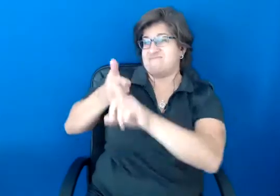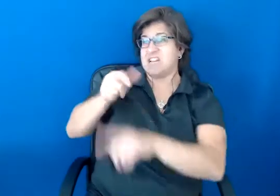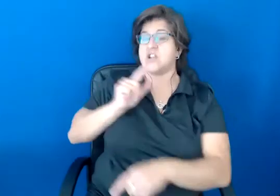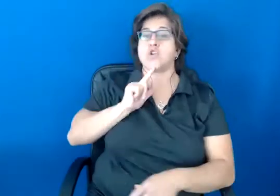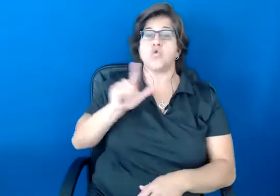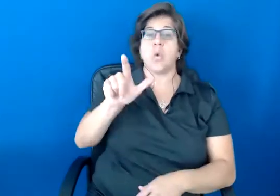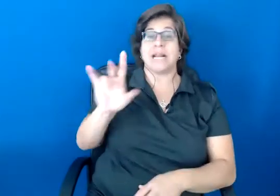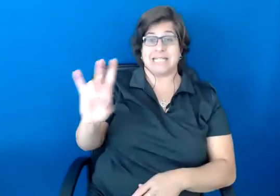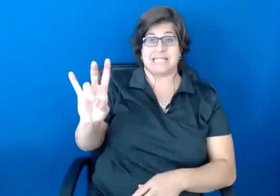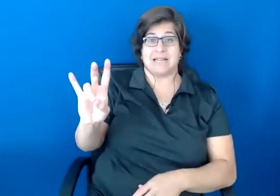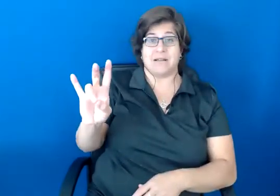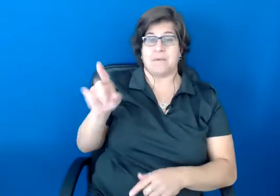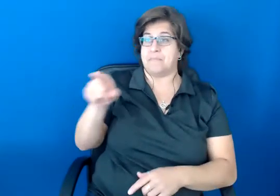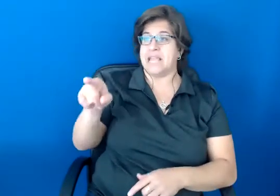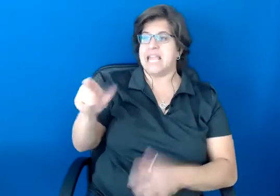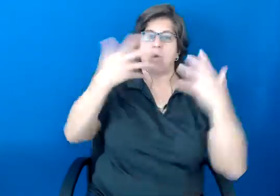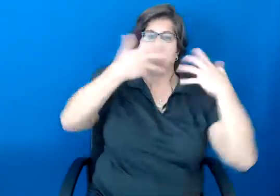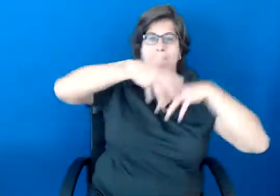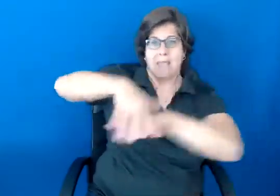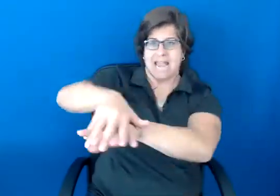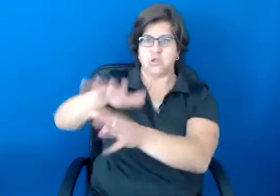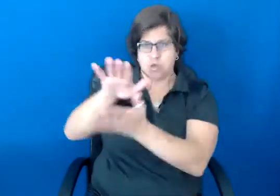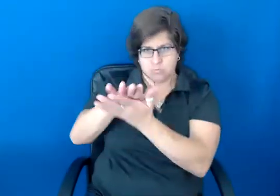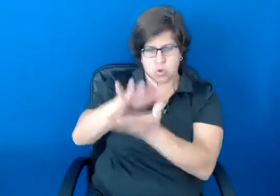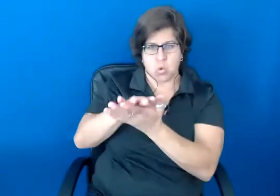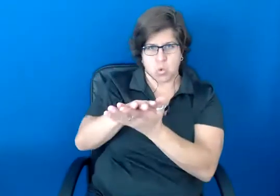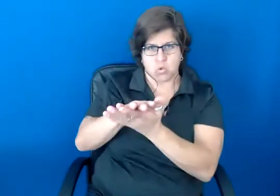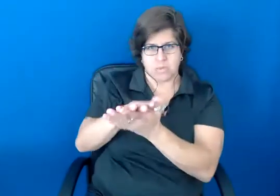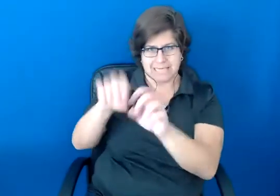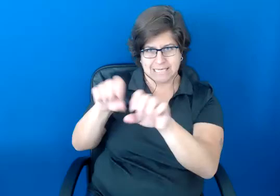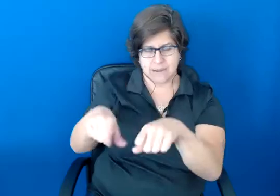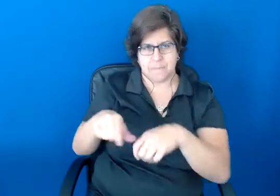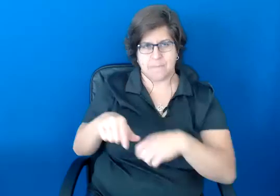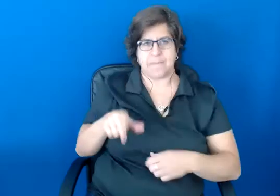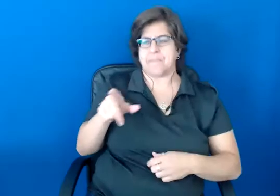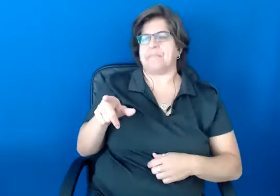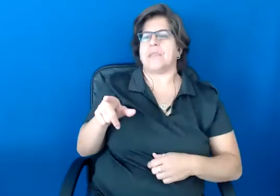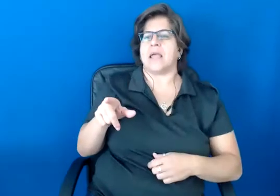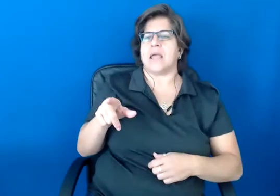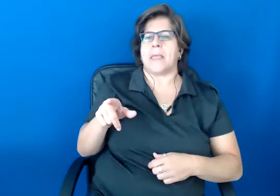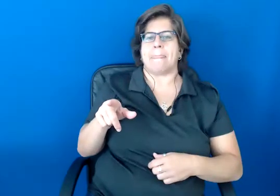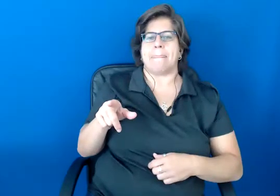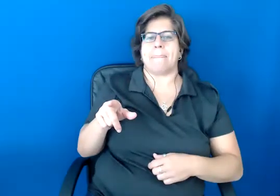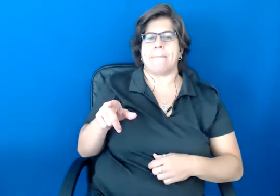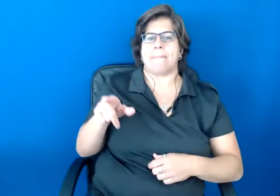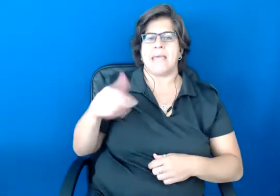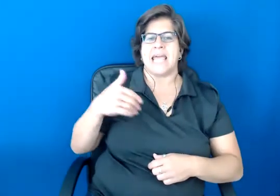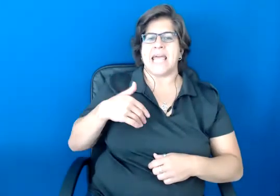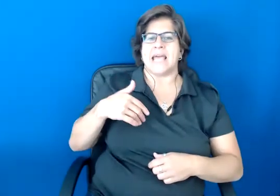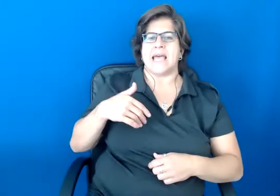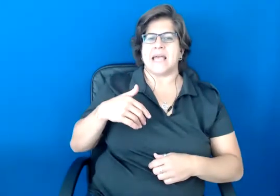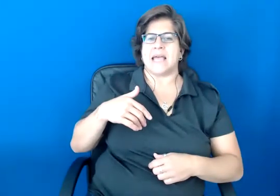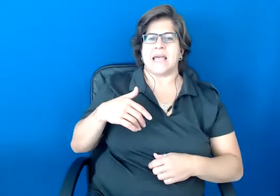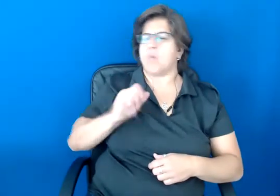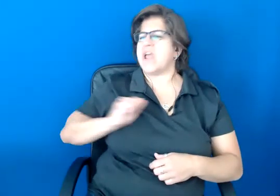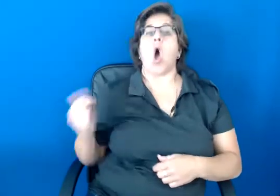old. He was mainstreamed into school. He ended up going, he had parents,